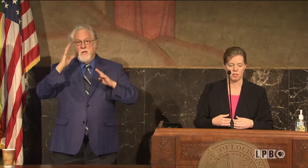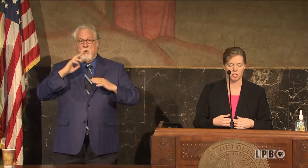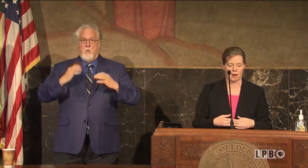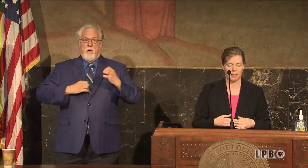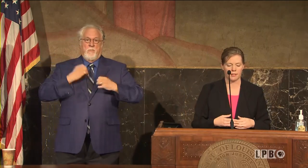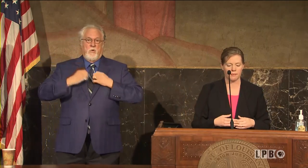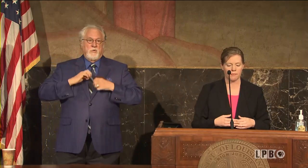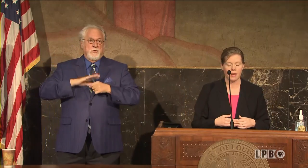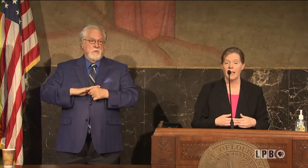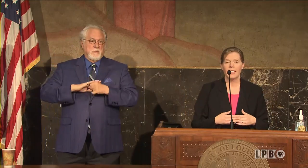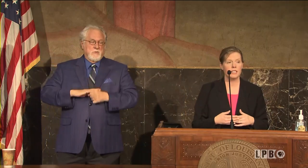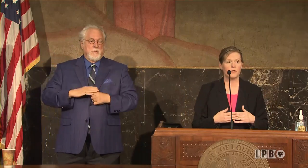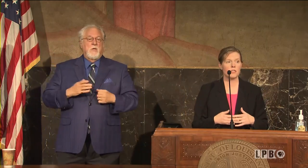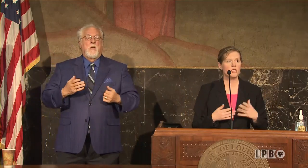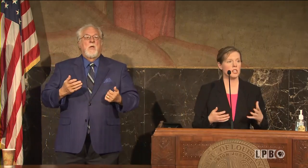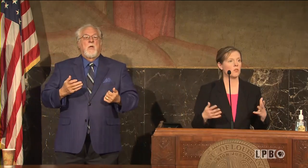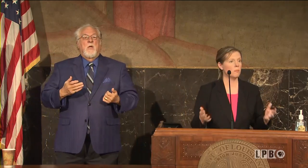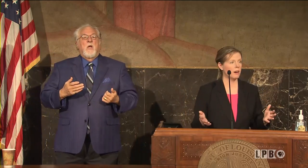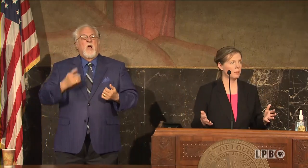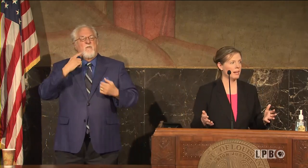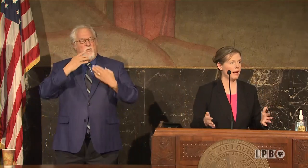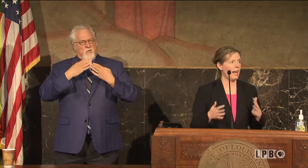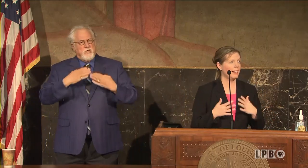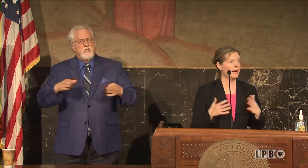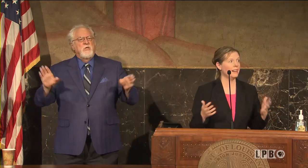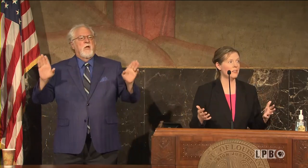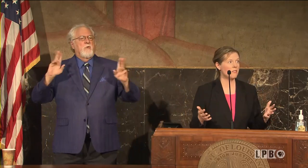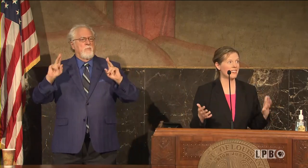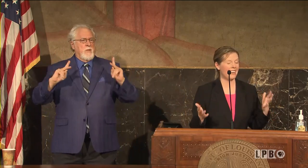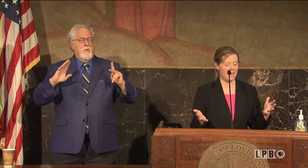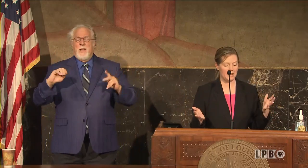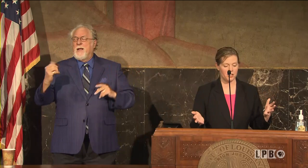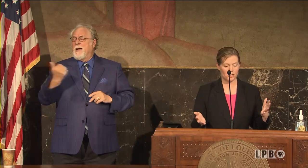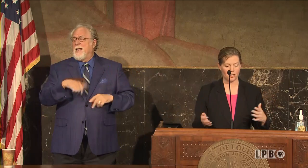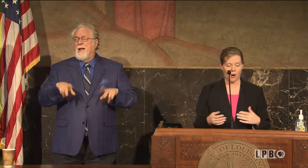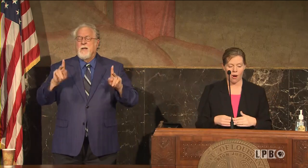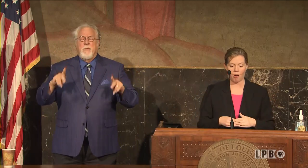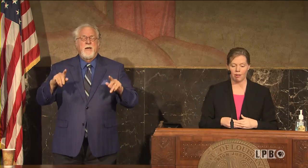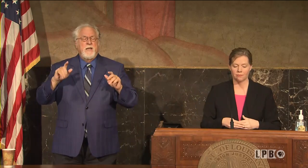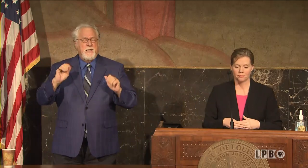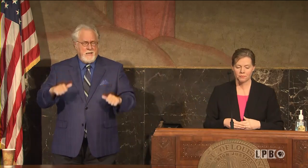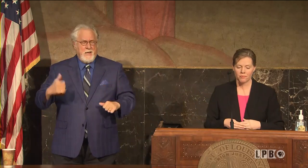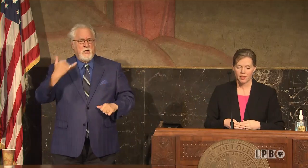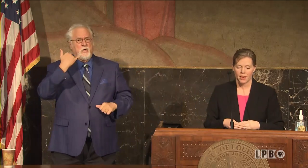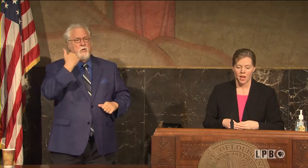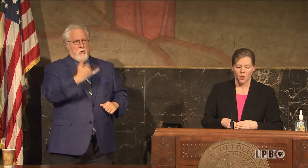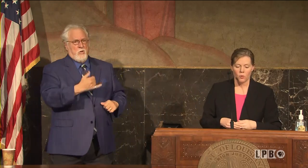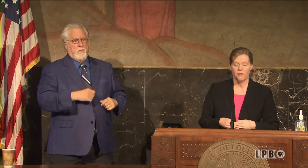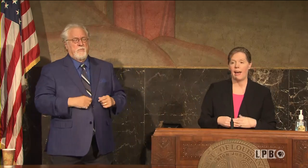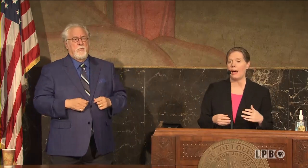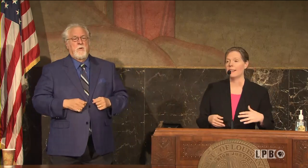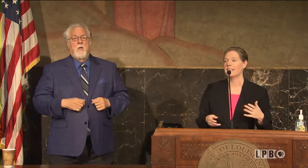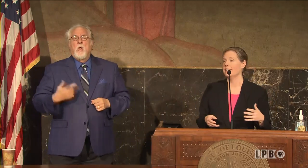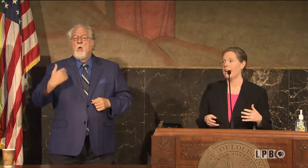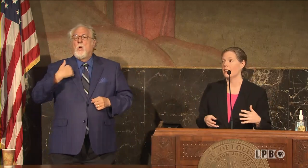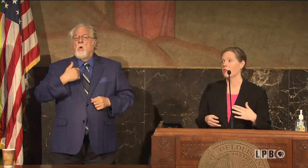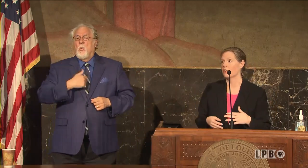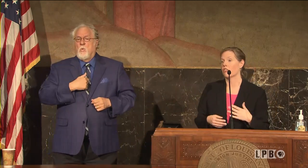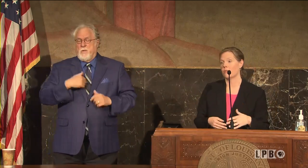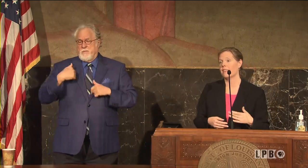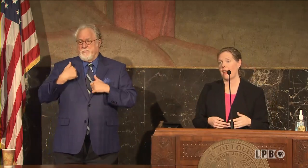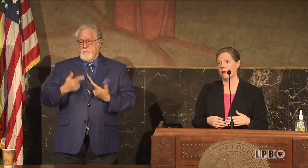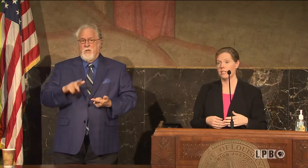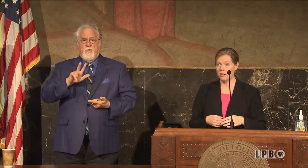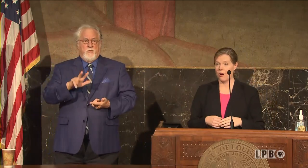emotional distress. It is for the general public, and anyone can and should call. We've had to date